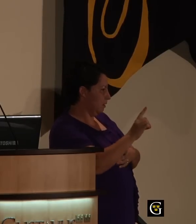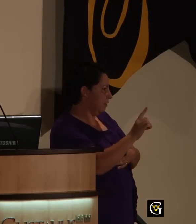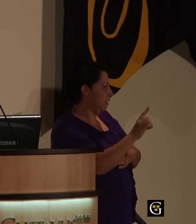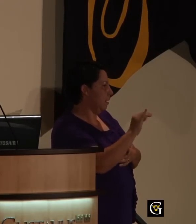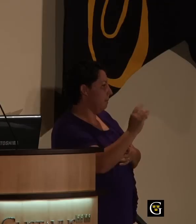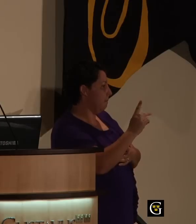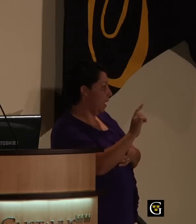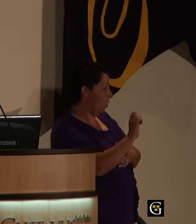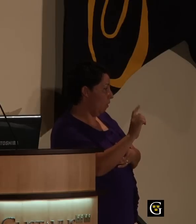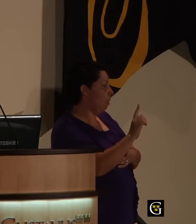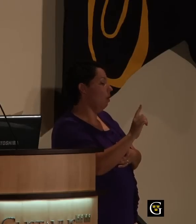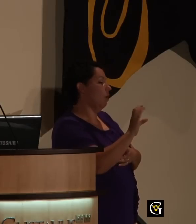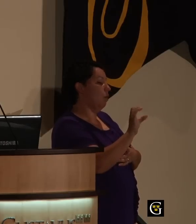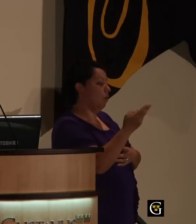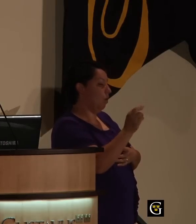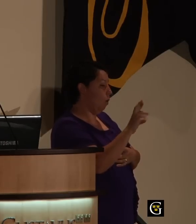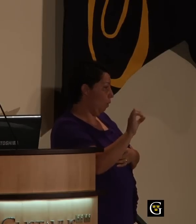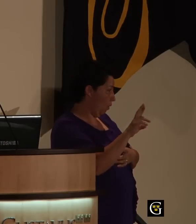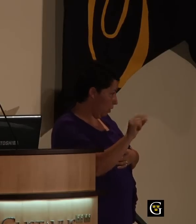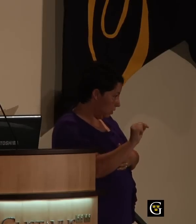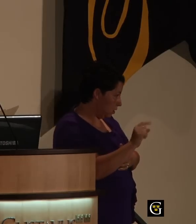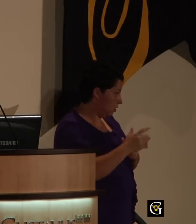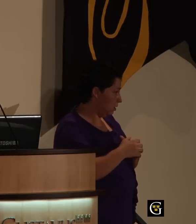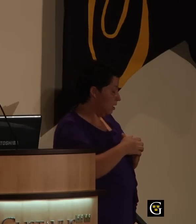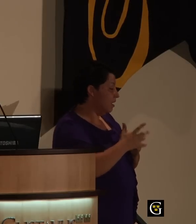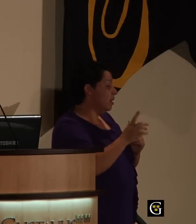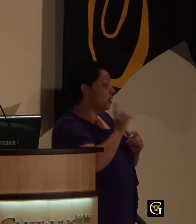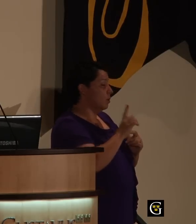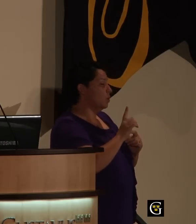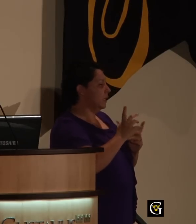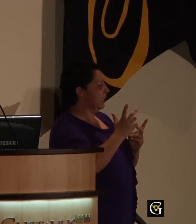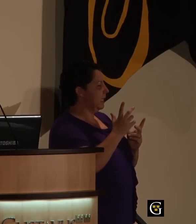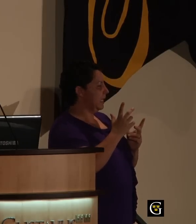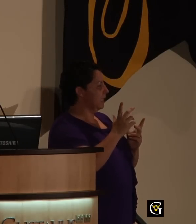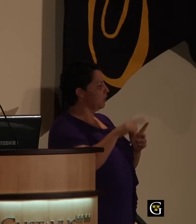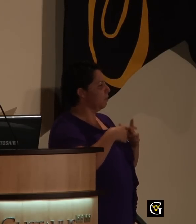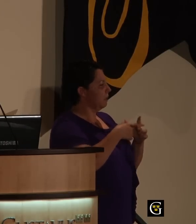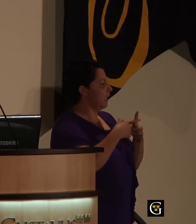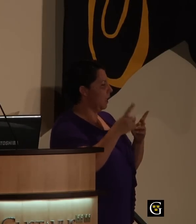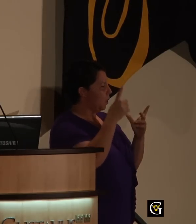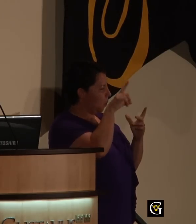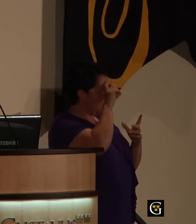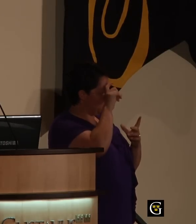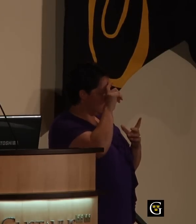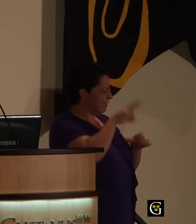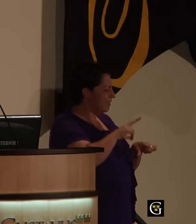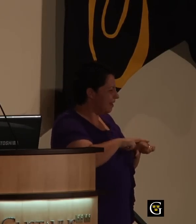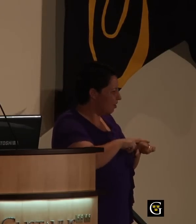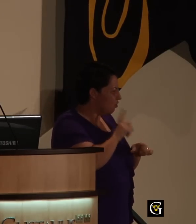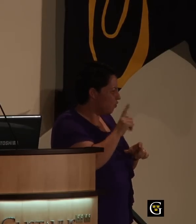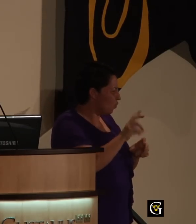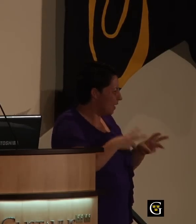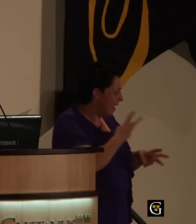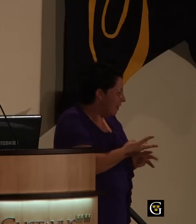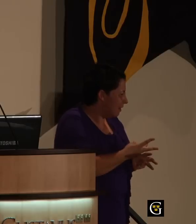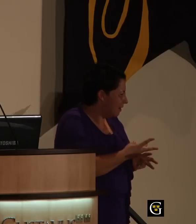of a renewed intellectual journey to question the nature of reality and reevaluate his sense of self.